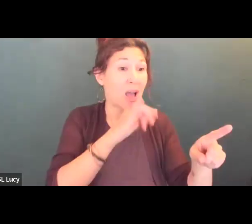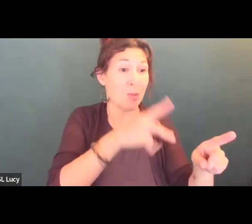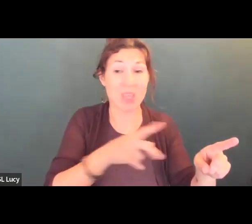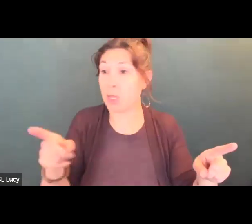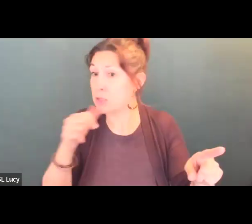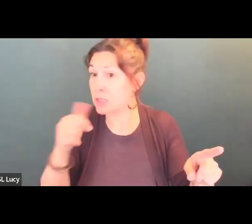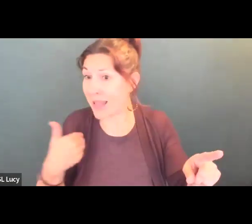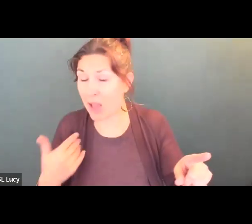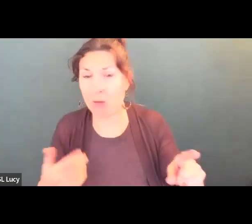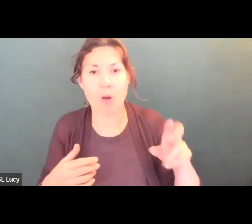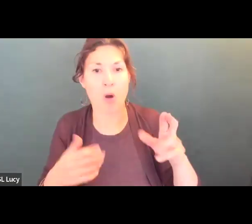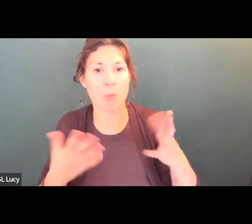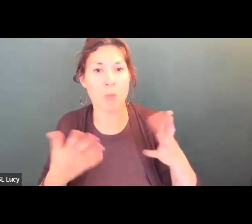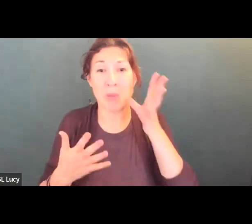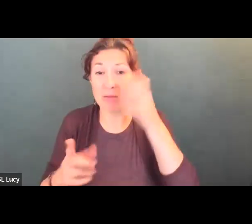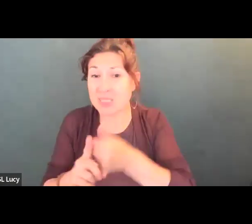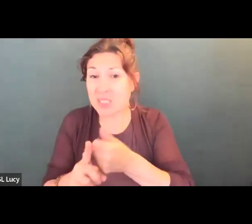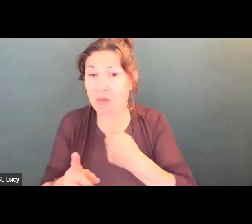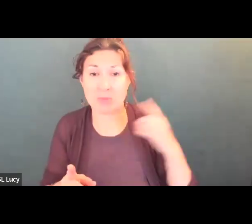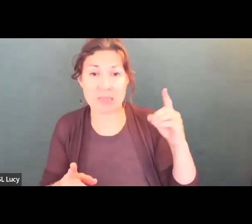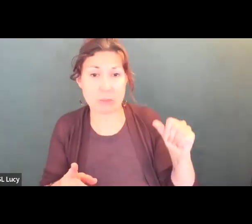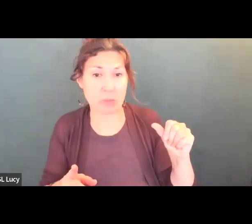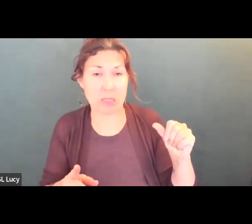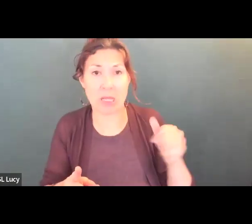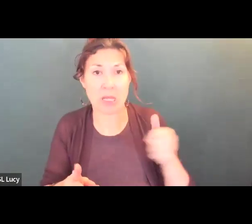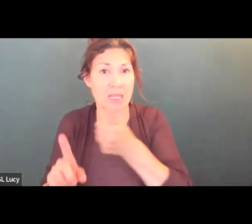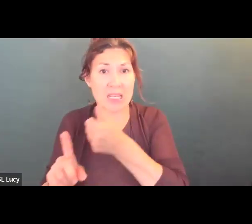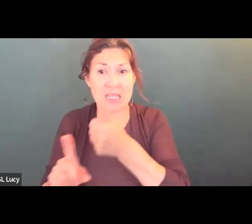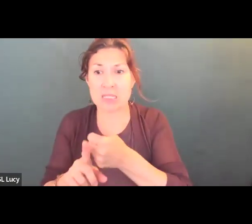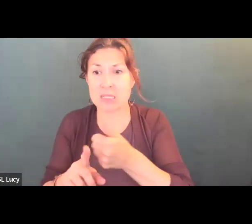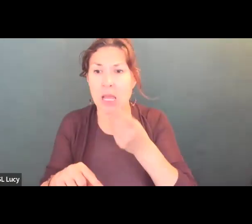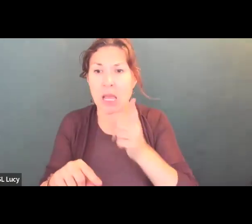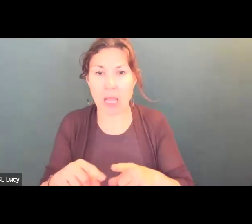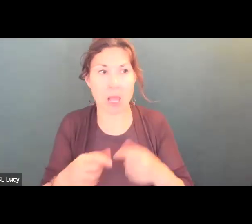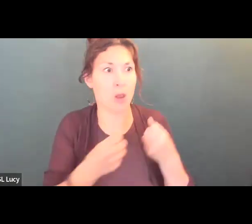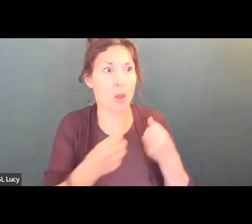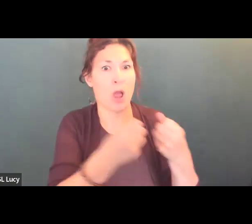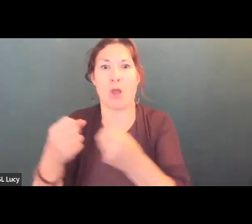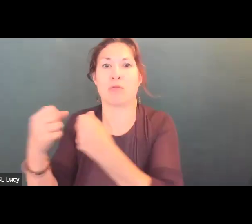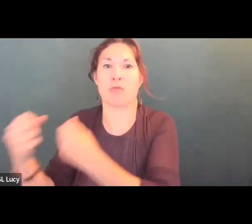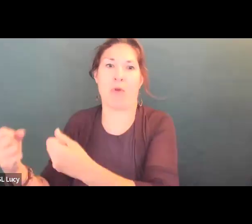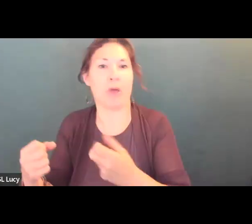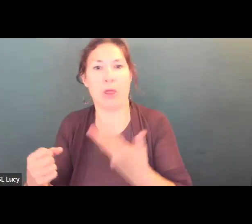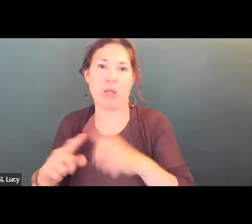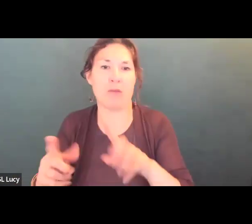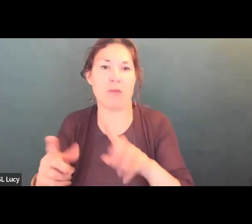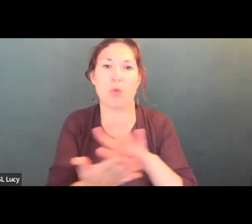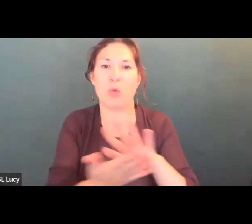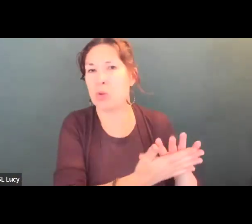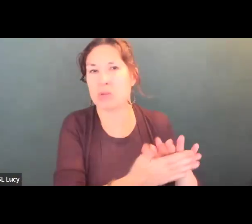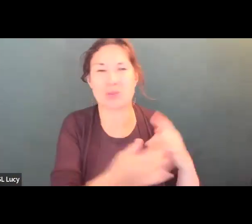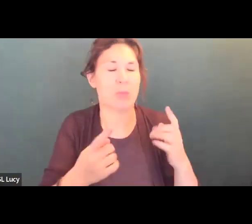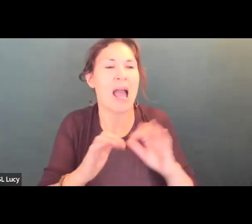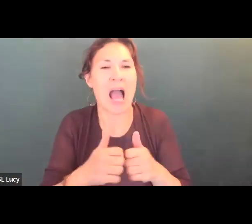a physical disability and is unable to be in 3 places for 3 different pickups?